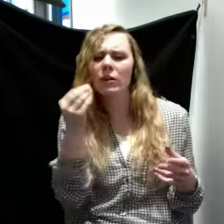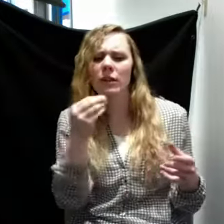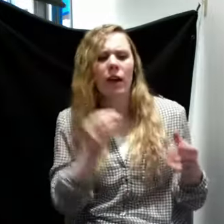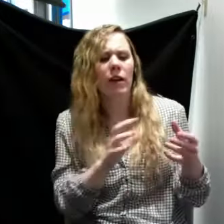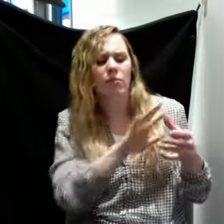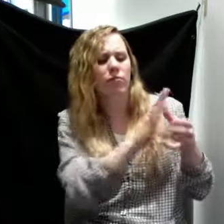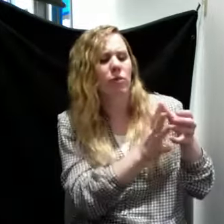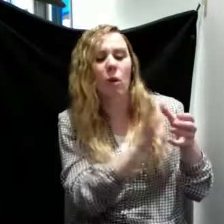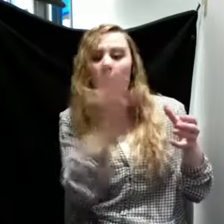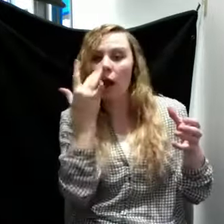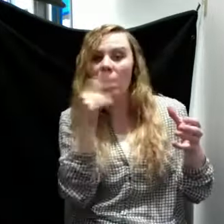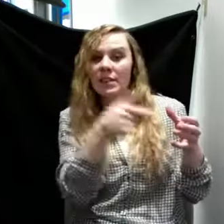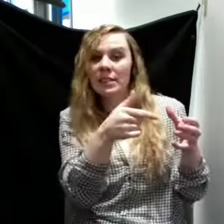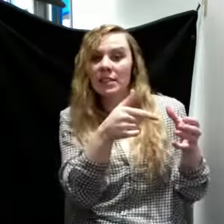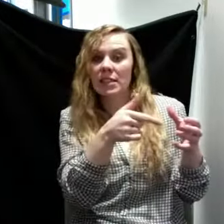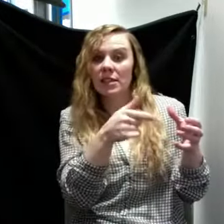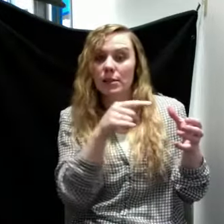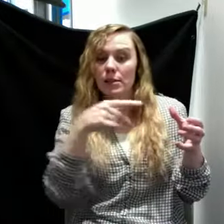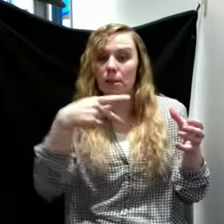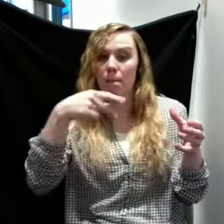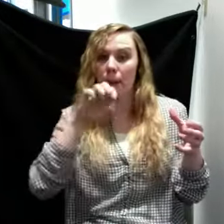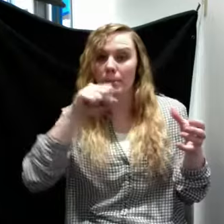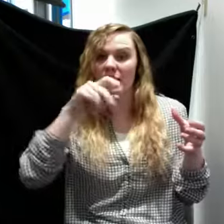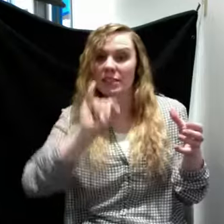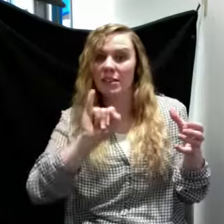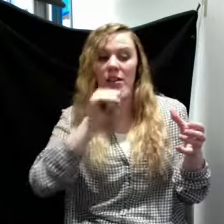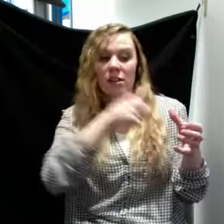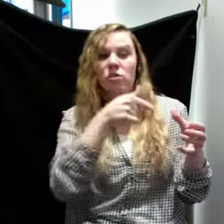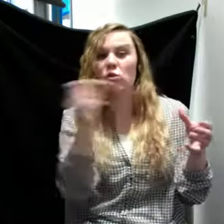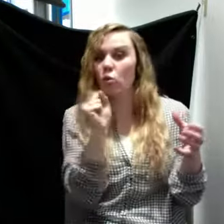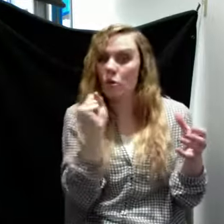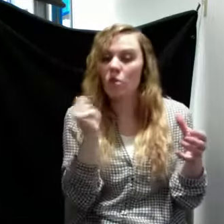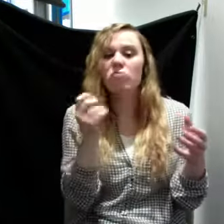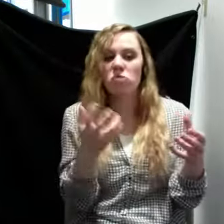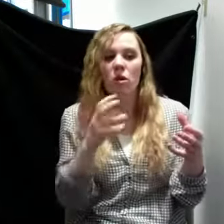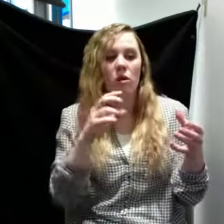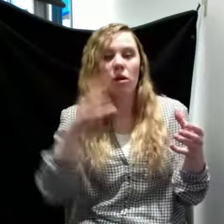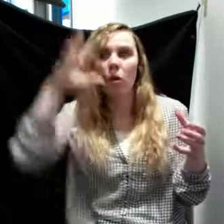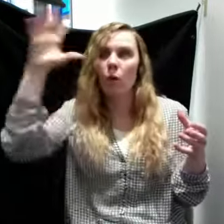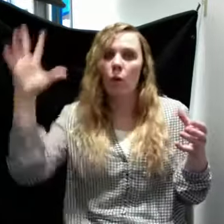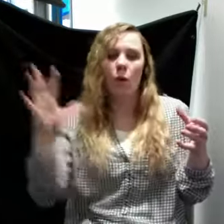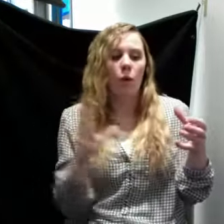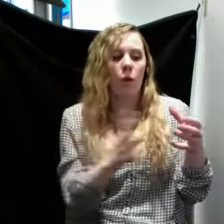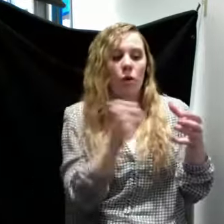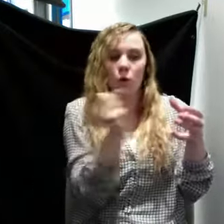Because it's cooler. What's that do to the air around the Pepsi can? It cools it, and the water vapor in that air around the Pepsi